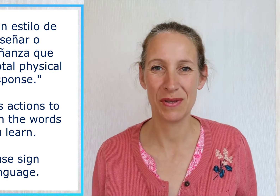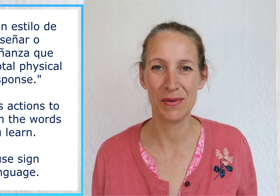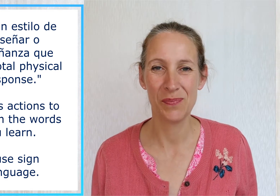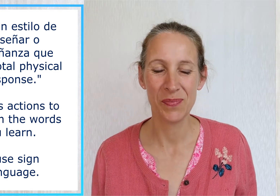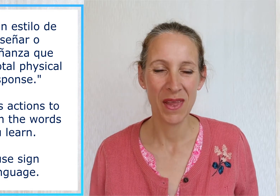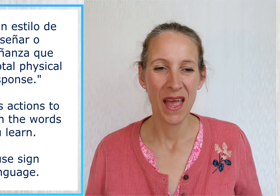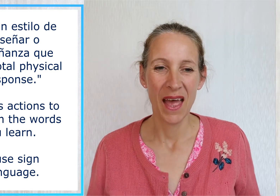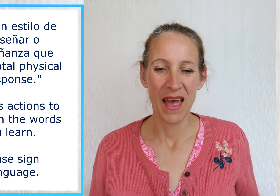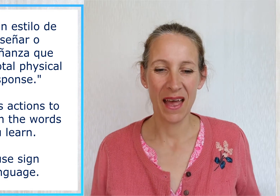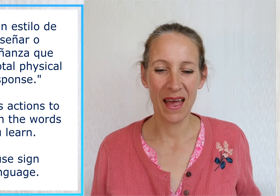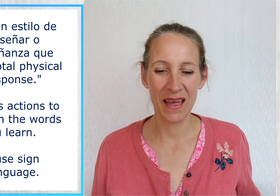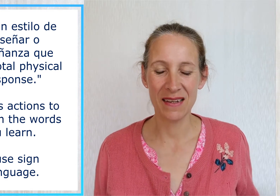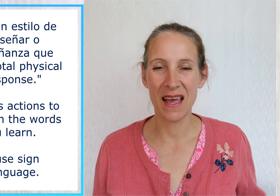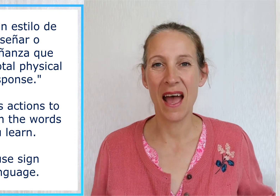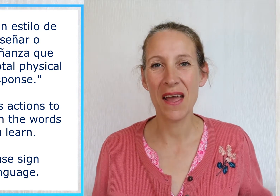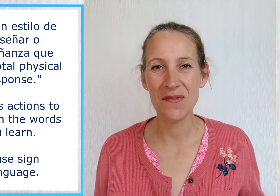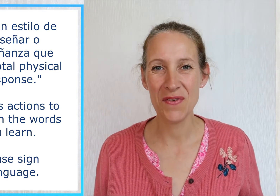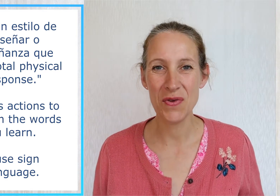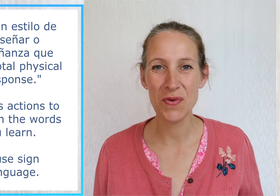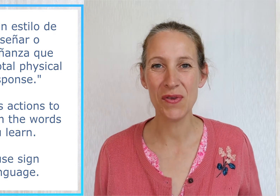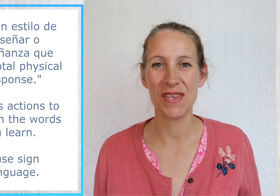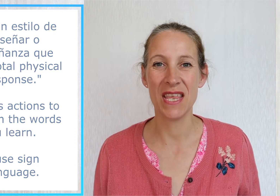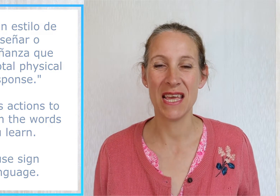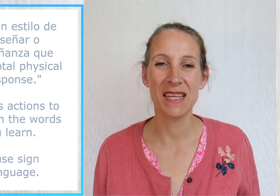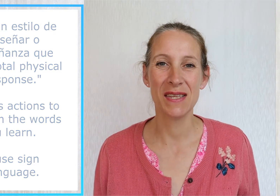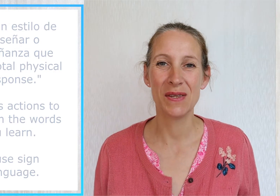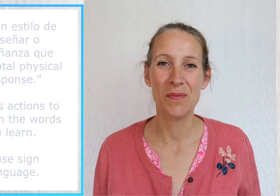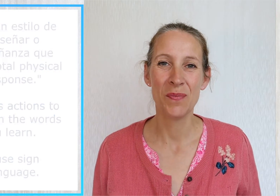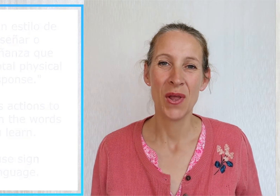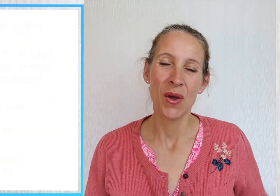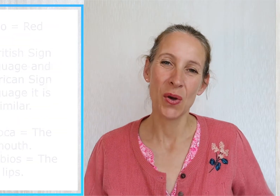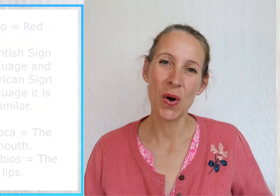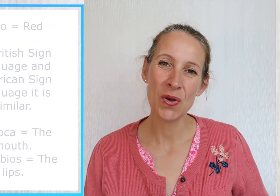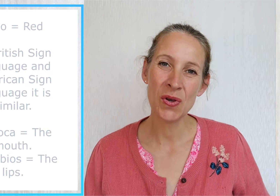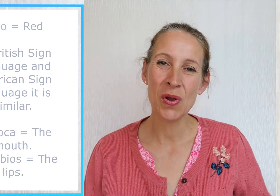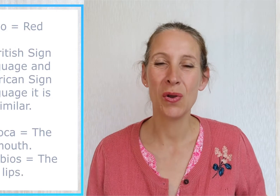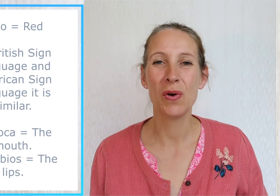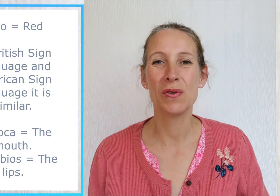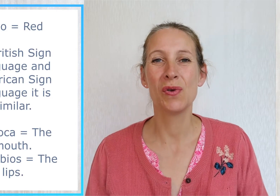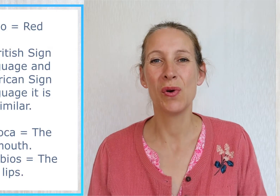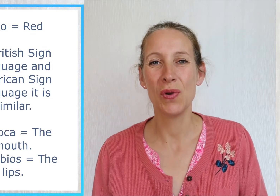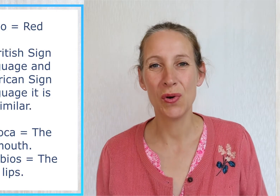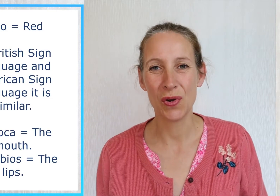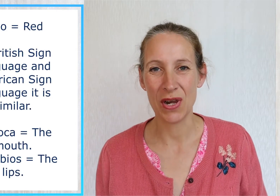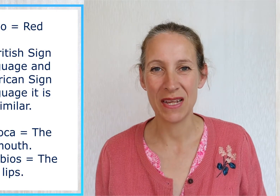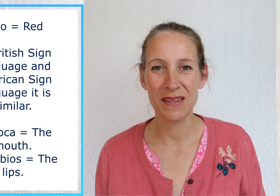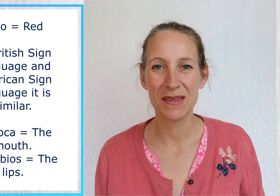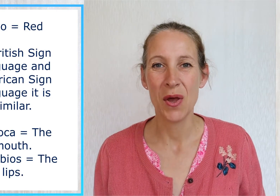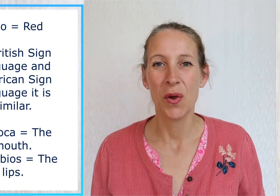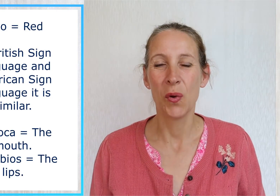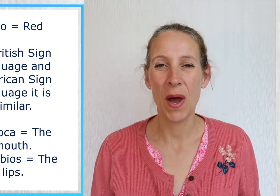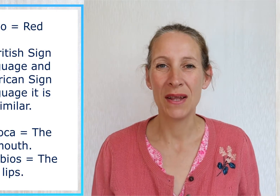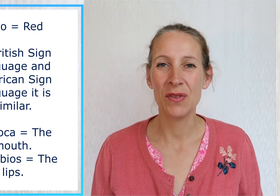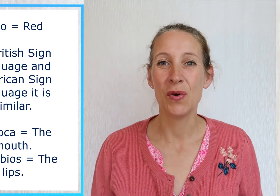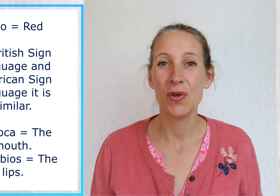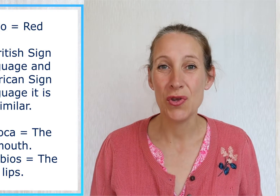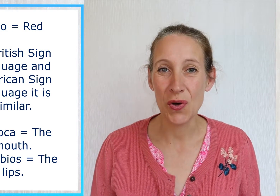response. And I've used this con los colores cuando